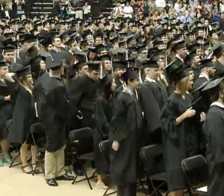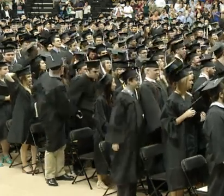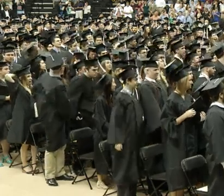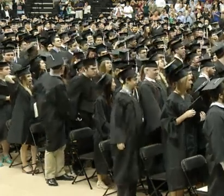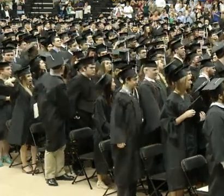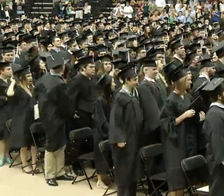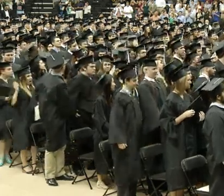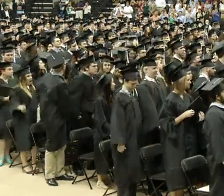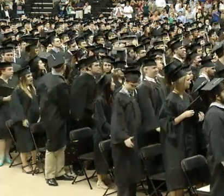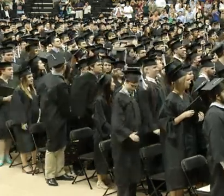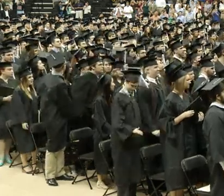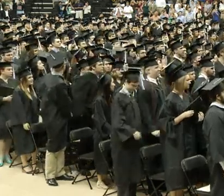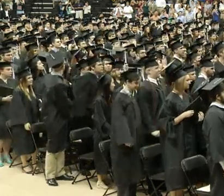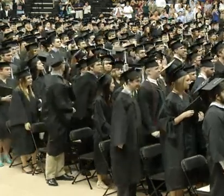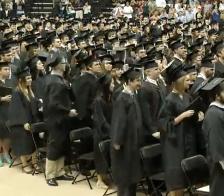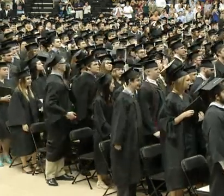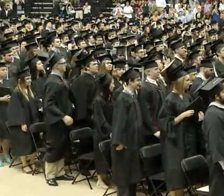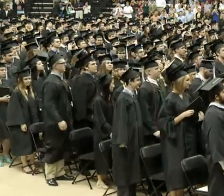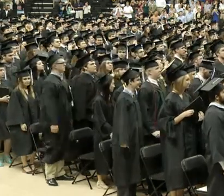And please,